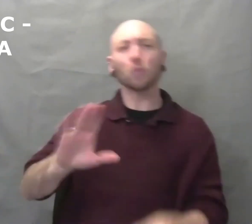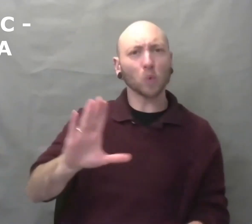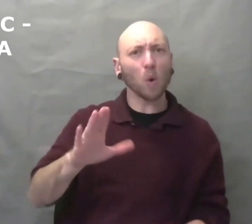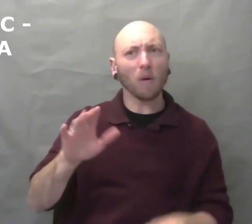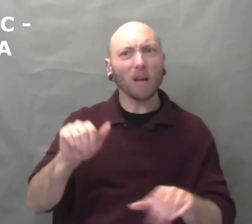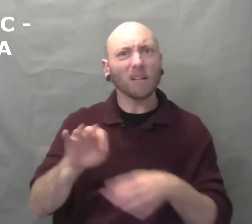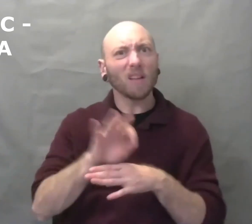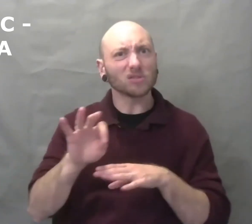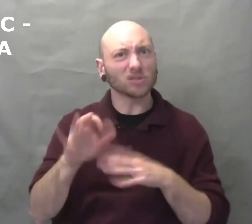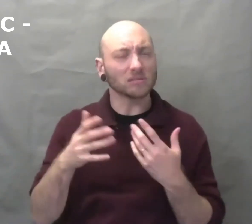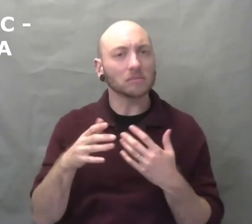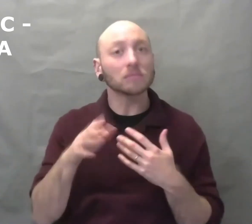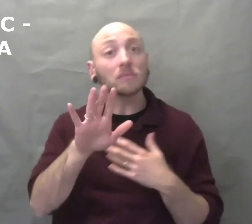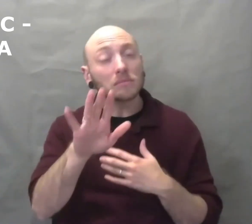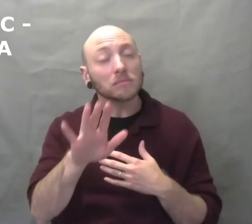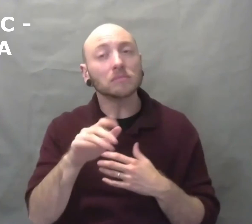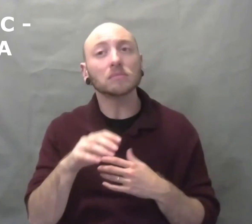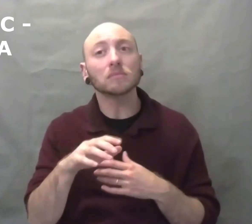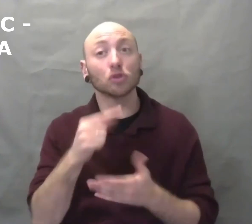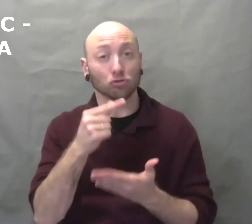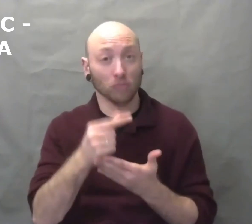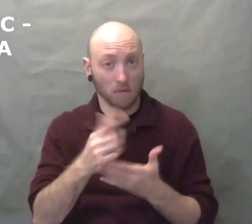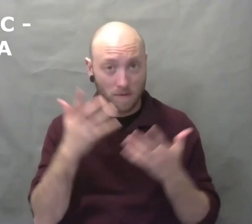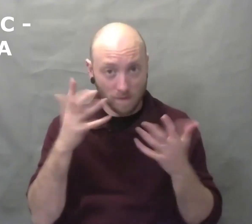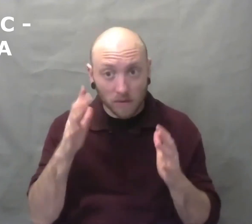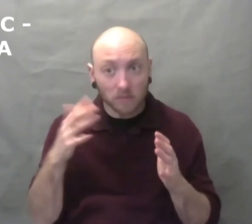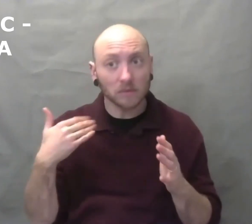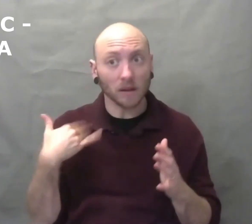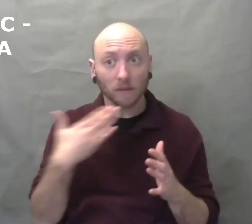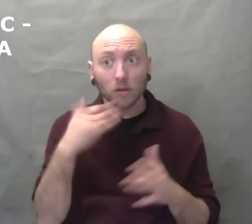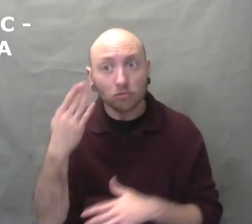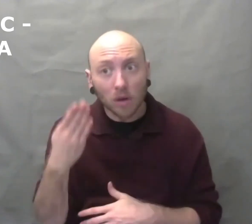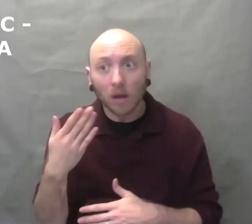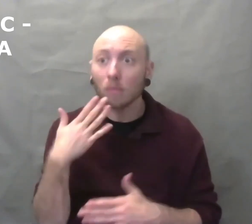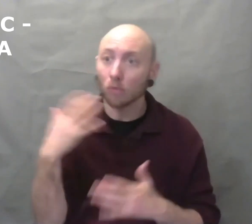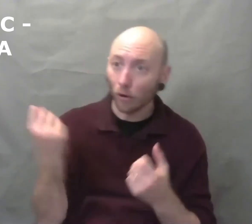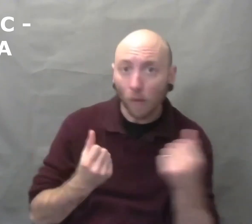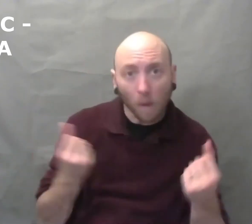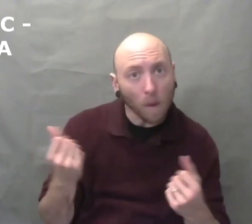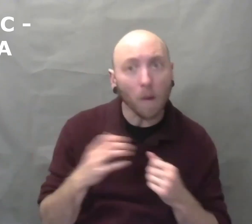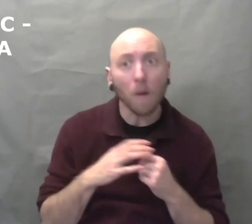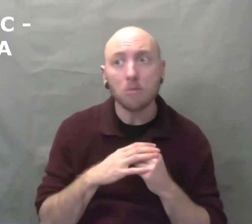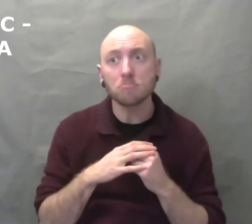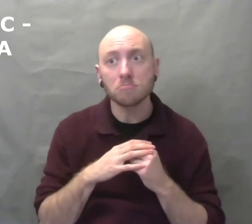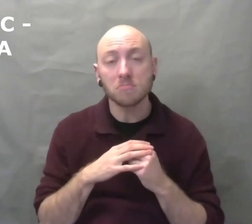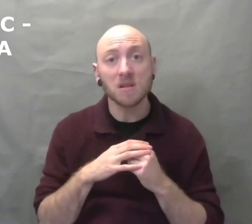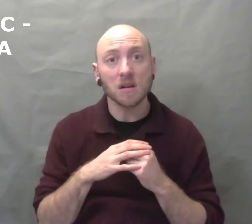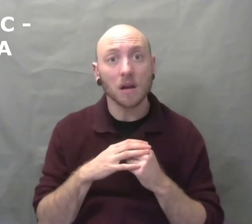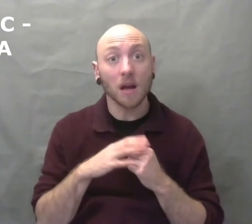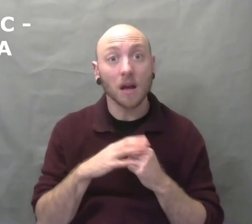It wasn't until I graduated school and had the great job, had the great car, that my life was in prison. I would basically get up in the